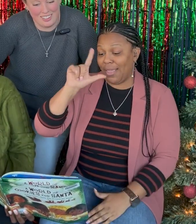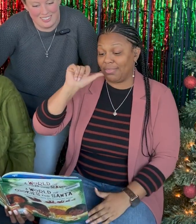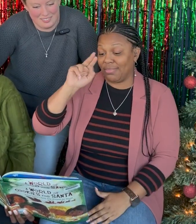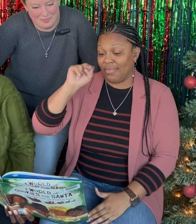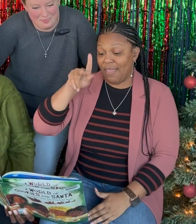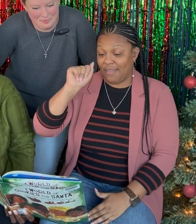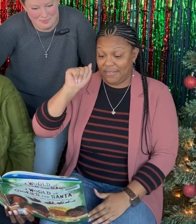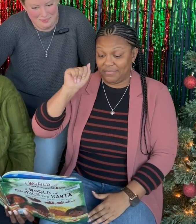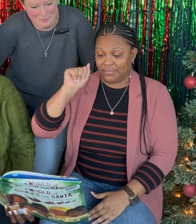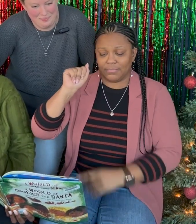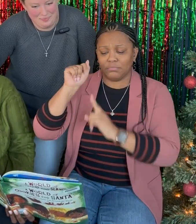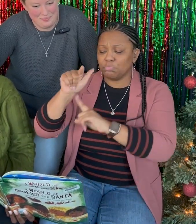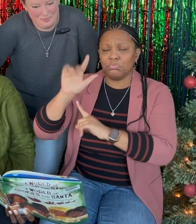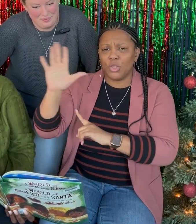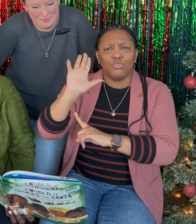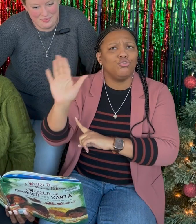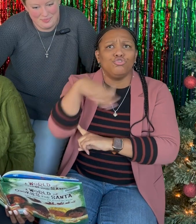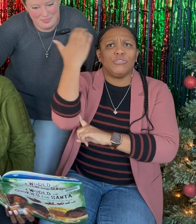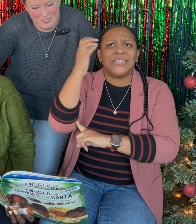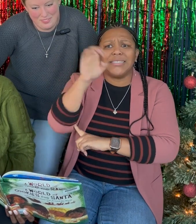Sri Lanka.